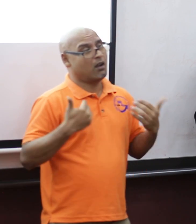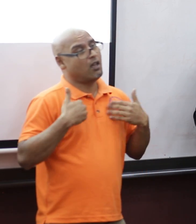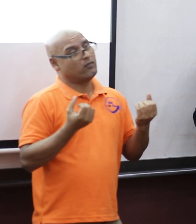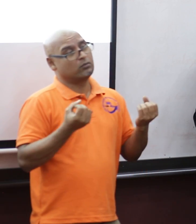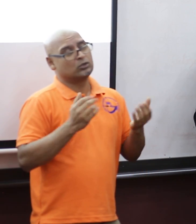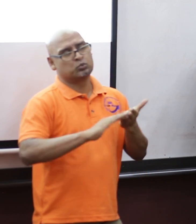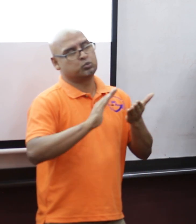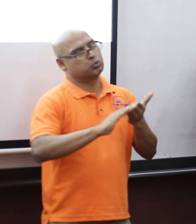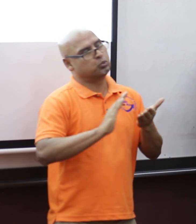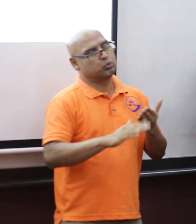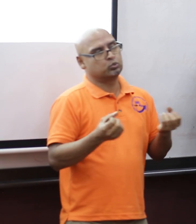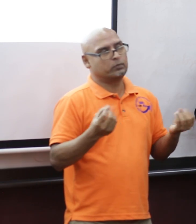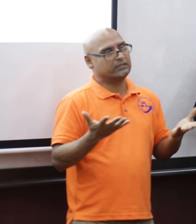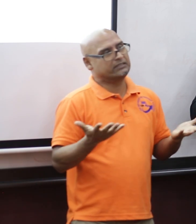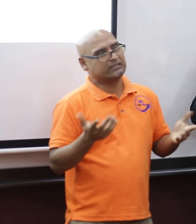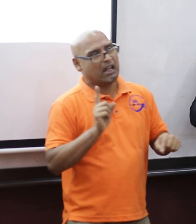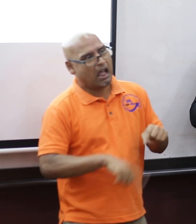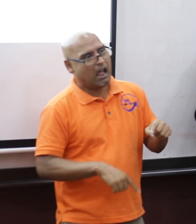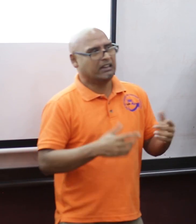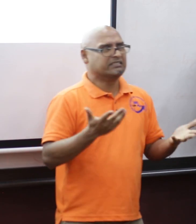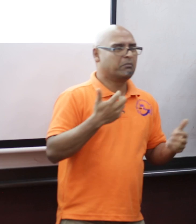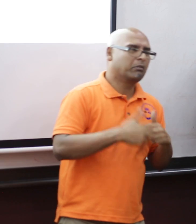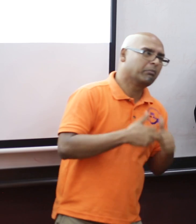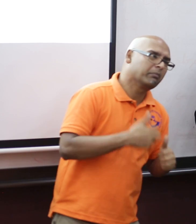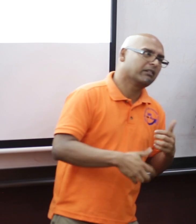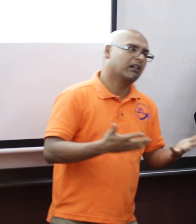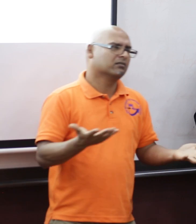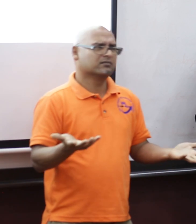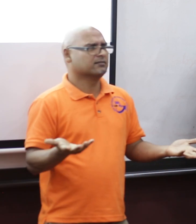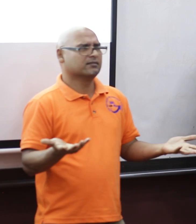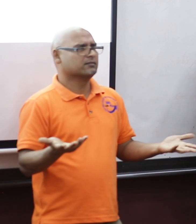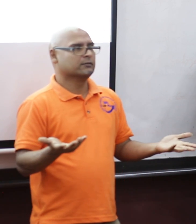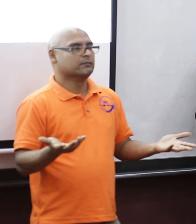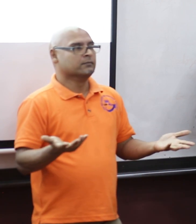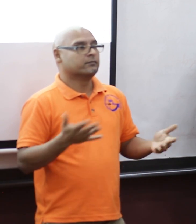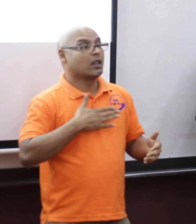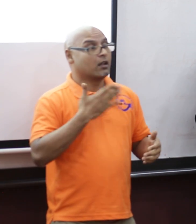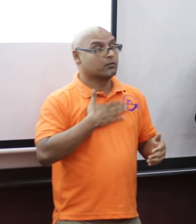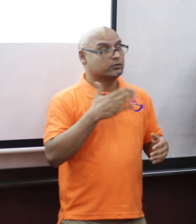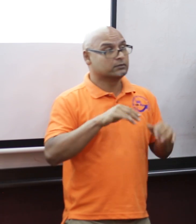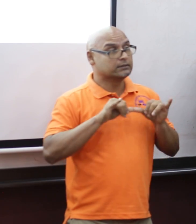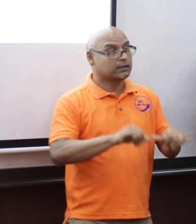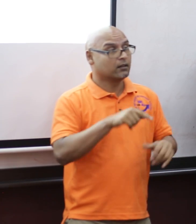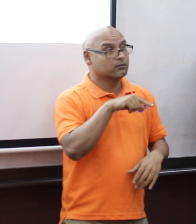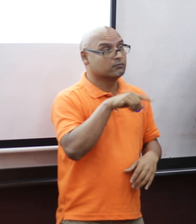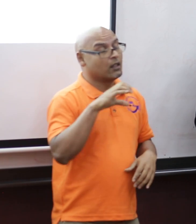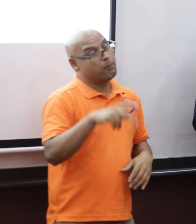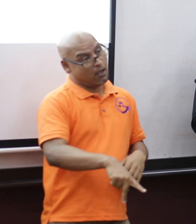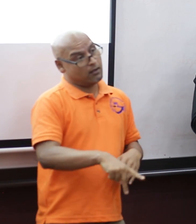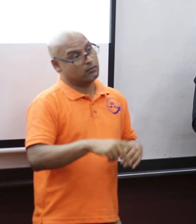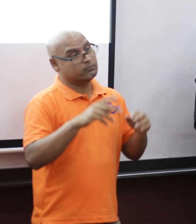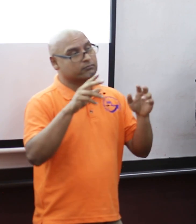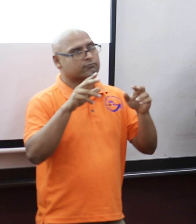solutions. And what we have to do here, this is why I hope that you all stayed back here for this purpose, after hearing all of